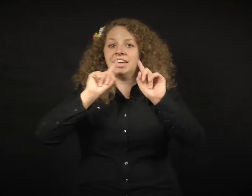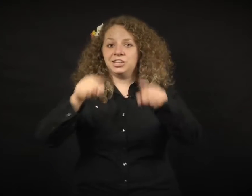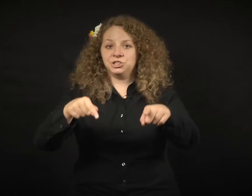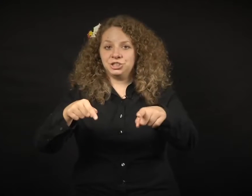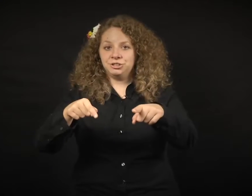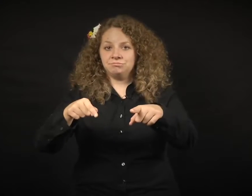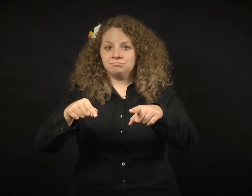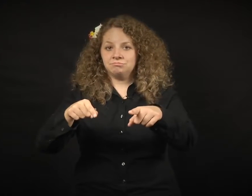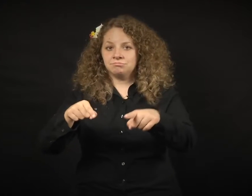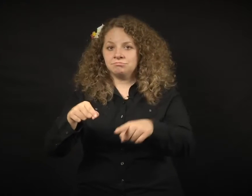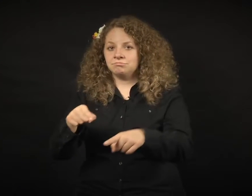Answer.